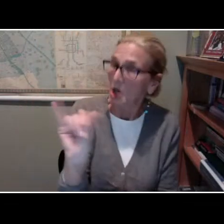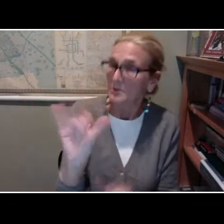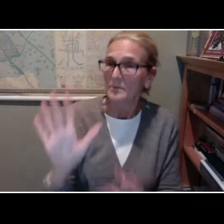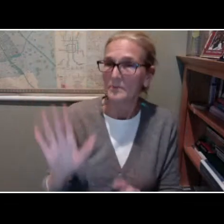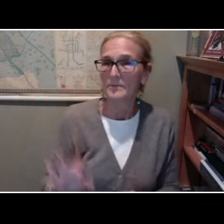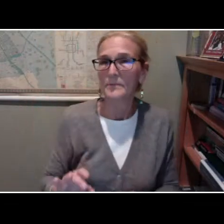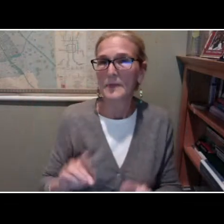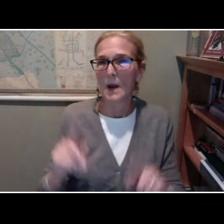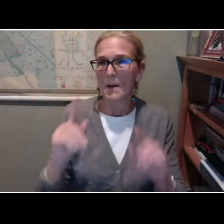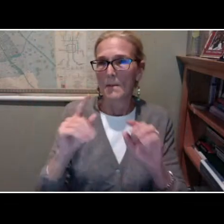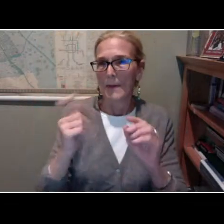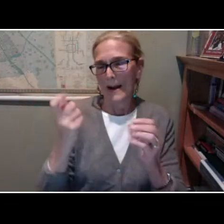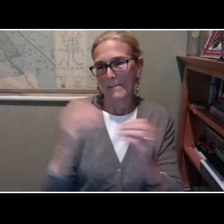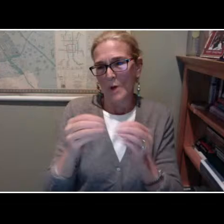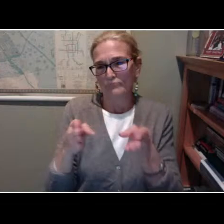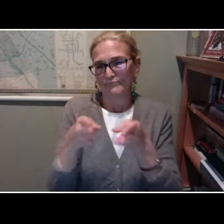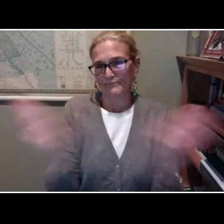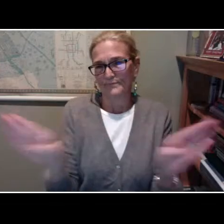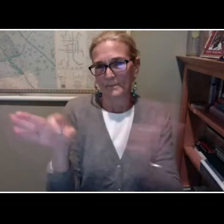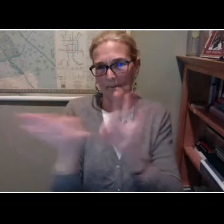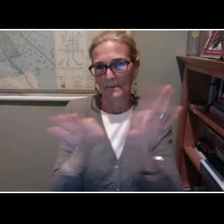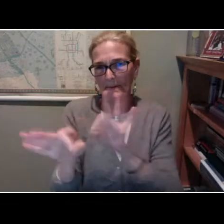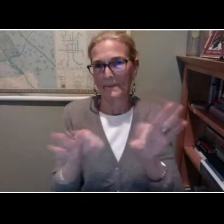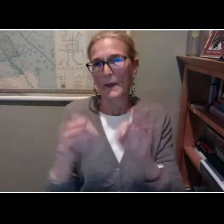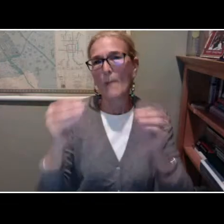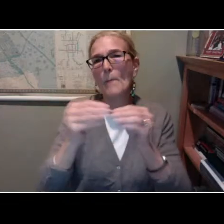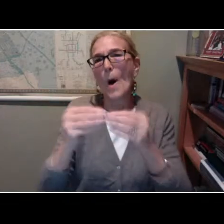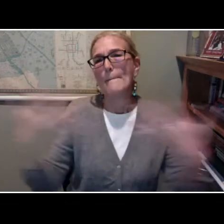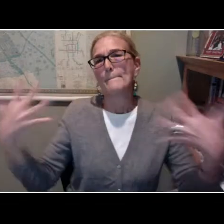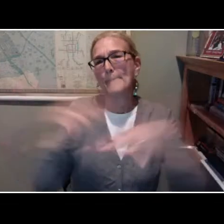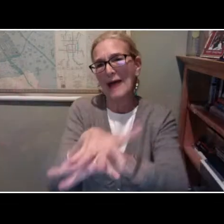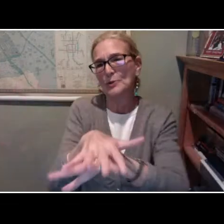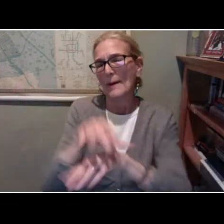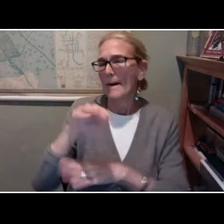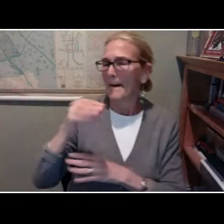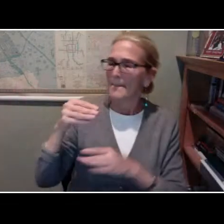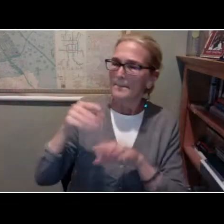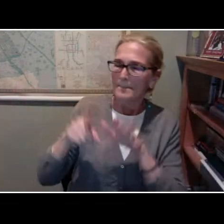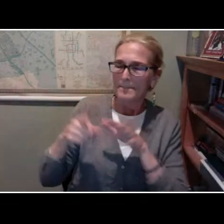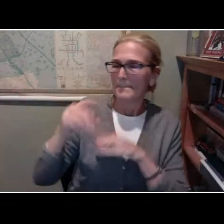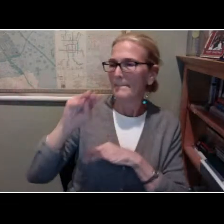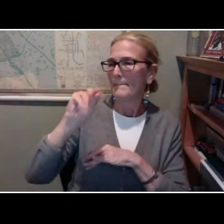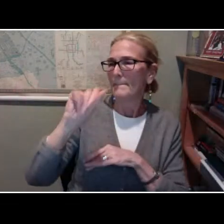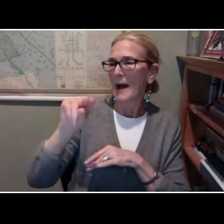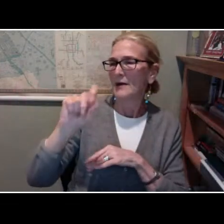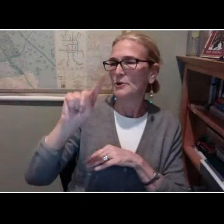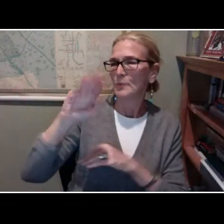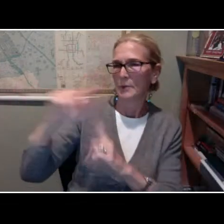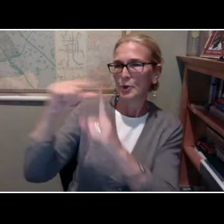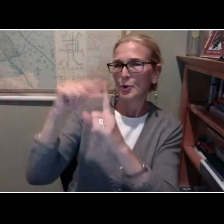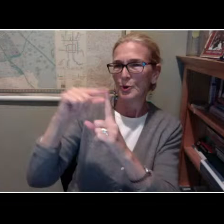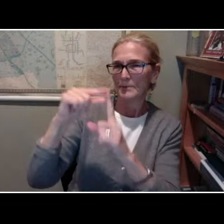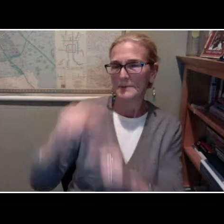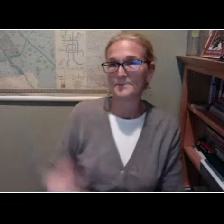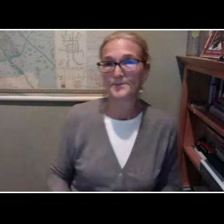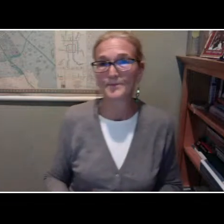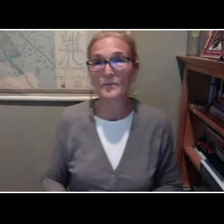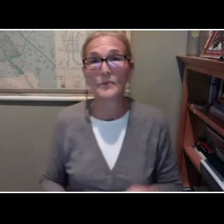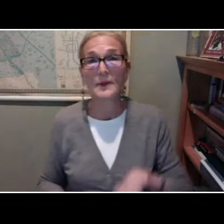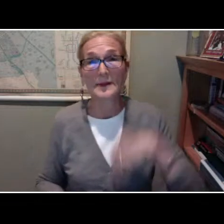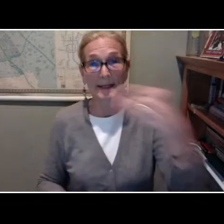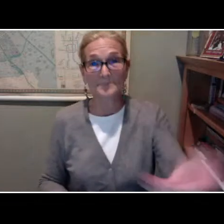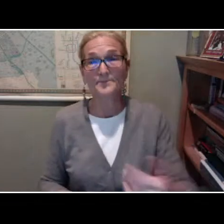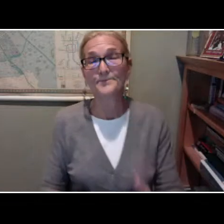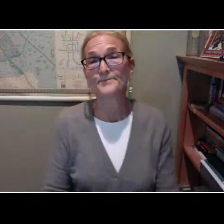hear. But ableism has a lot of similar applications, but it is a more mainstream